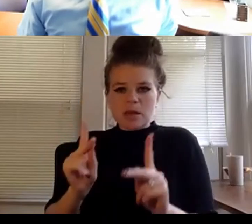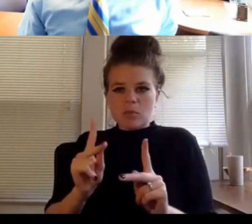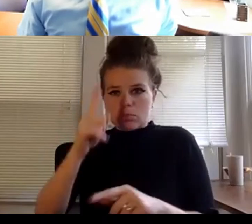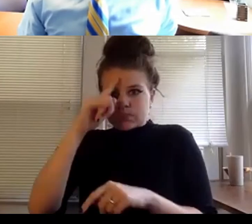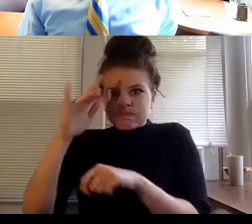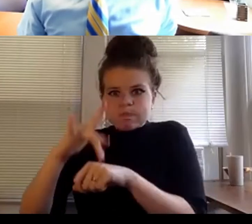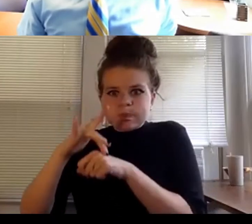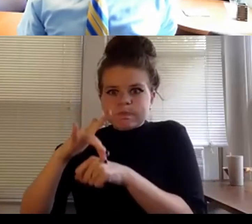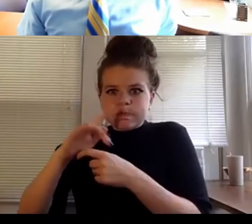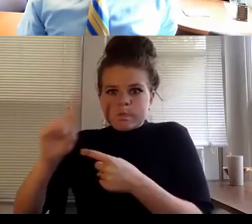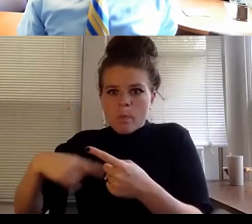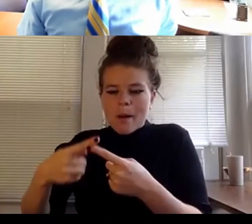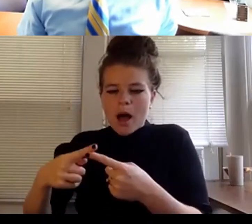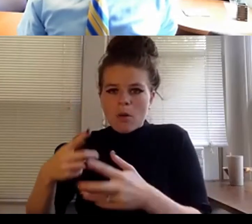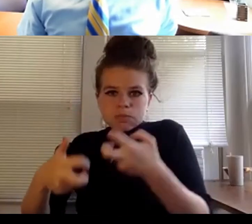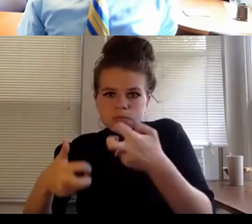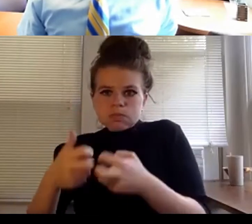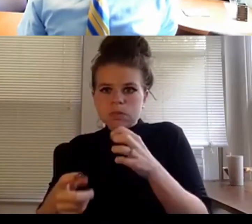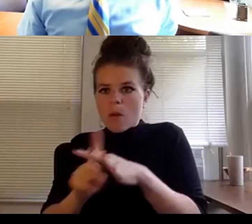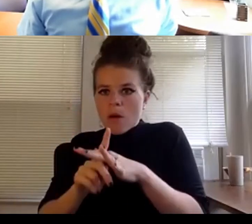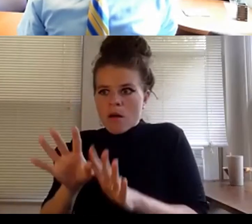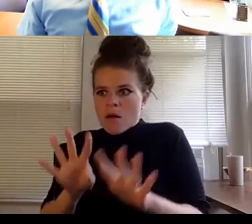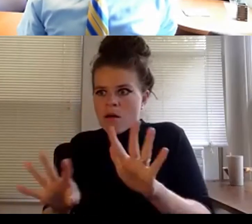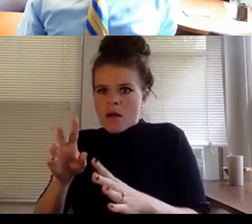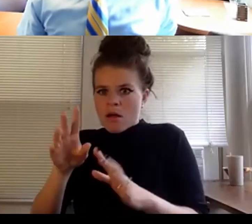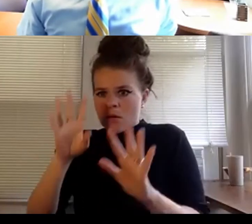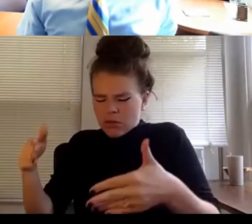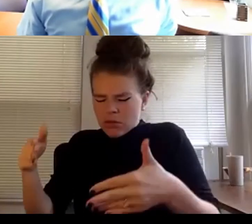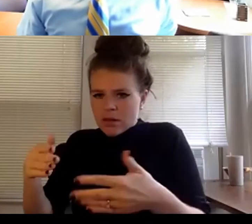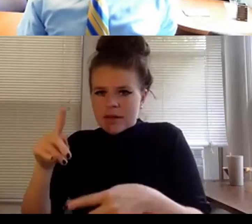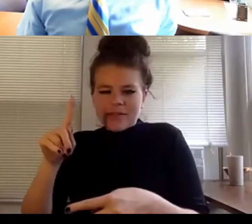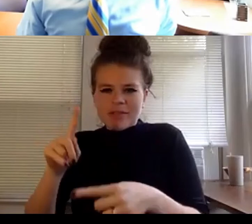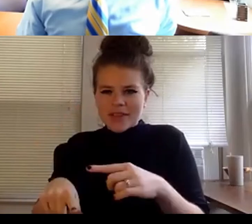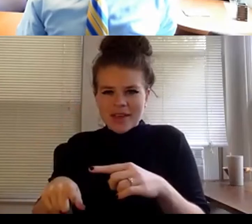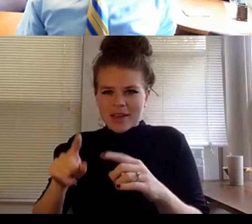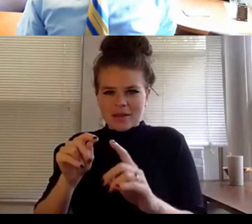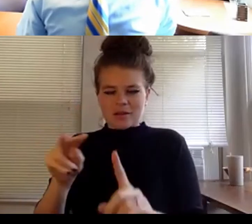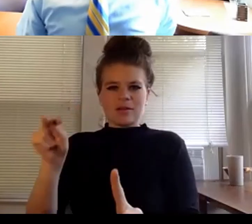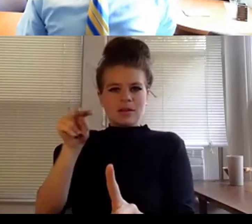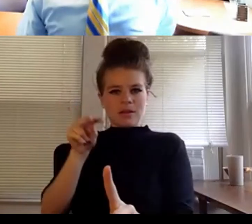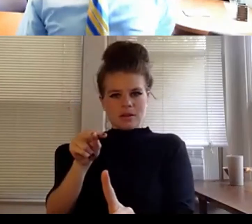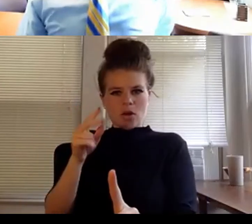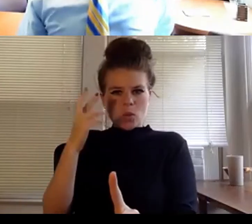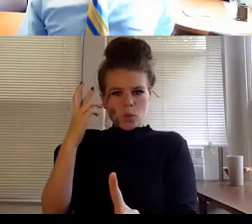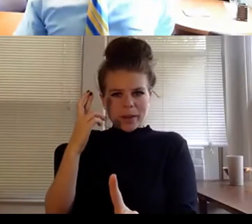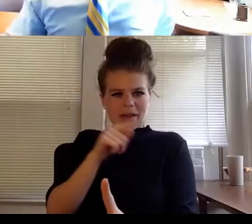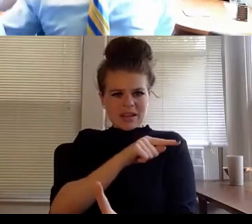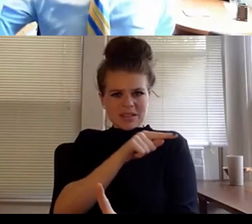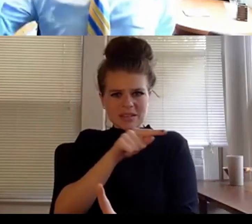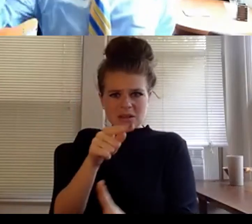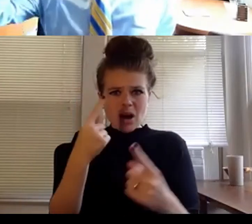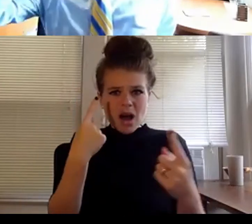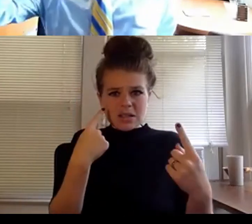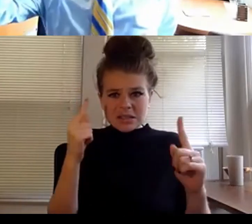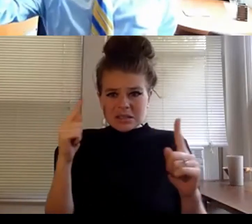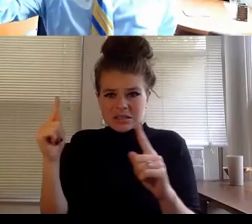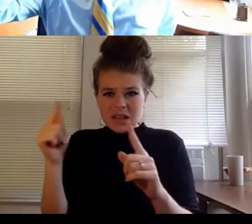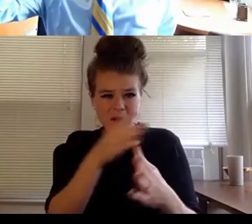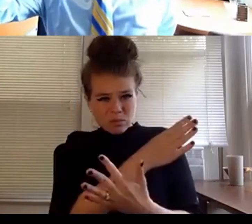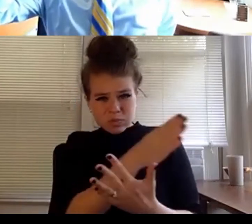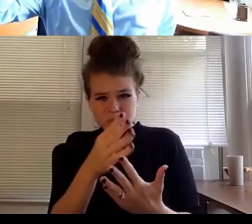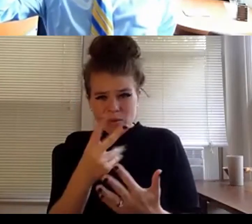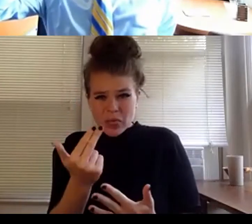the complication or the problem, and they can't put it in perspective. Yeah, I think that's a very good point. And